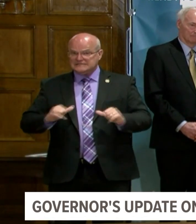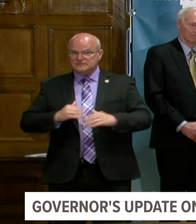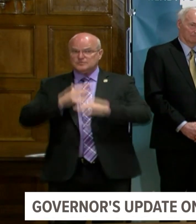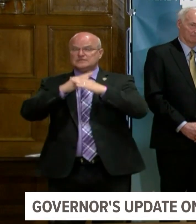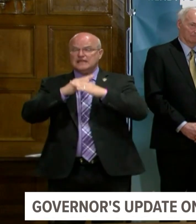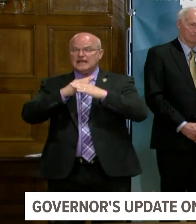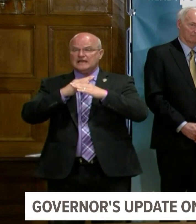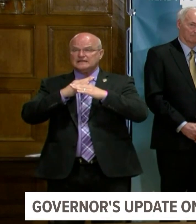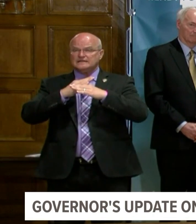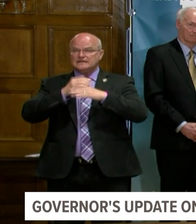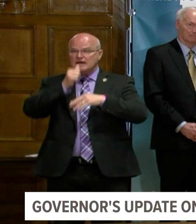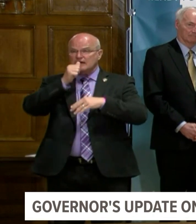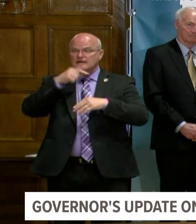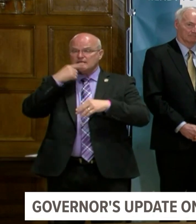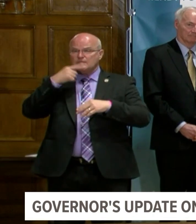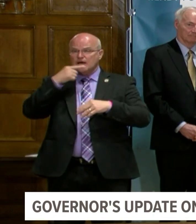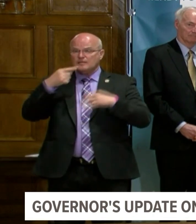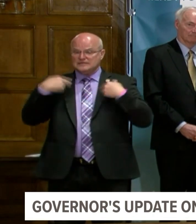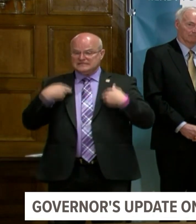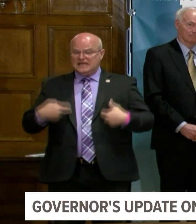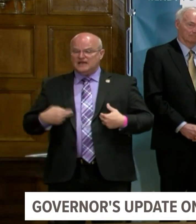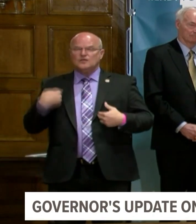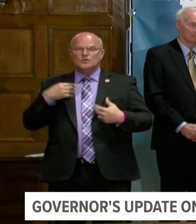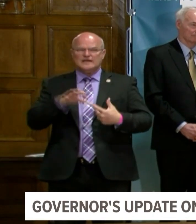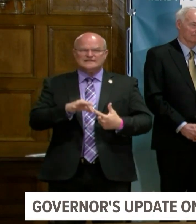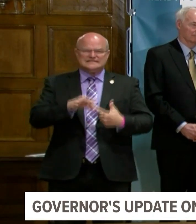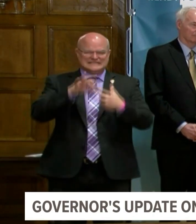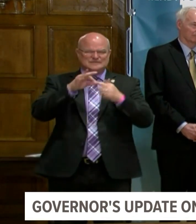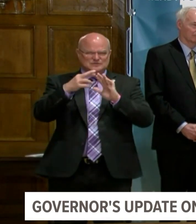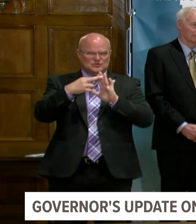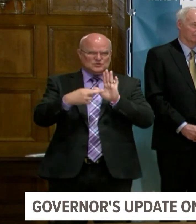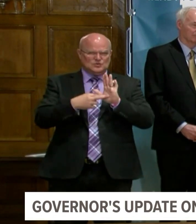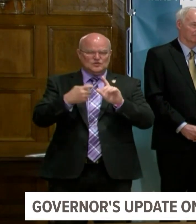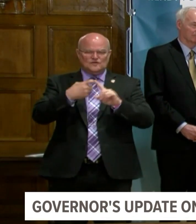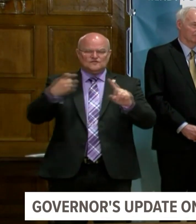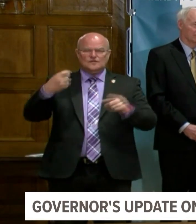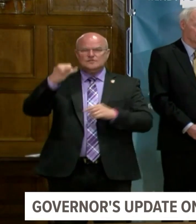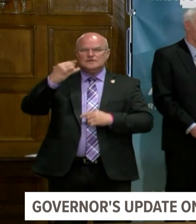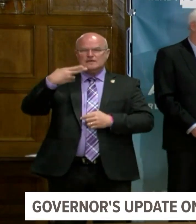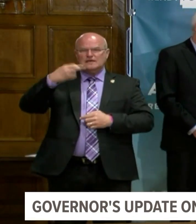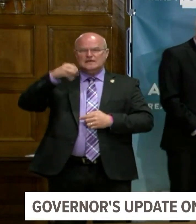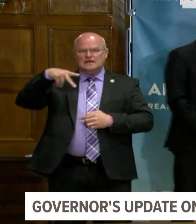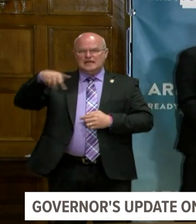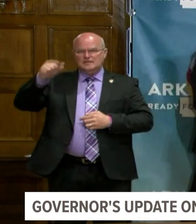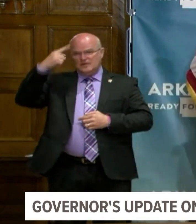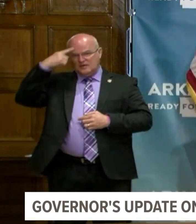protect the public's health, then we do have exemptions from HIPAA for public health.